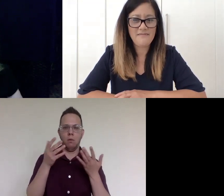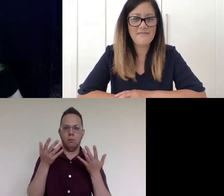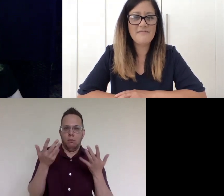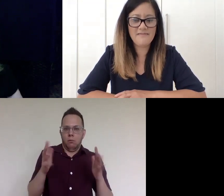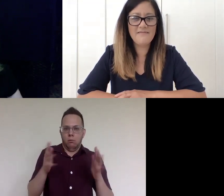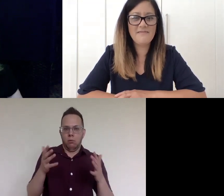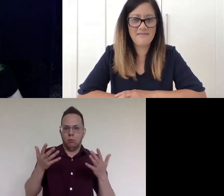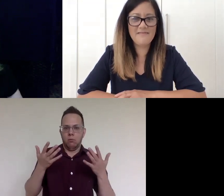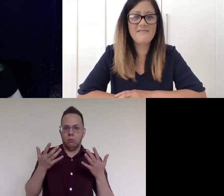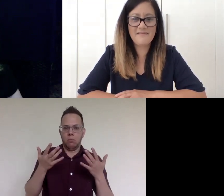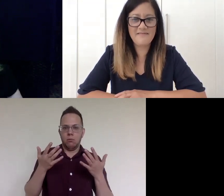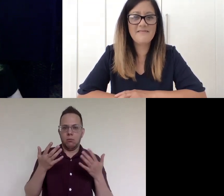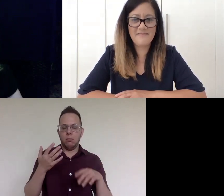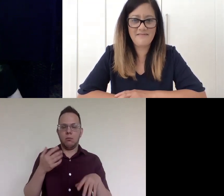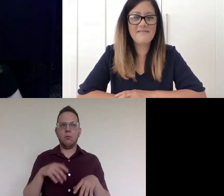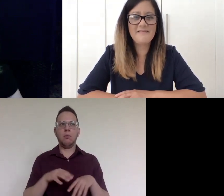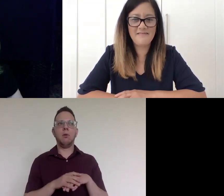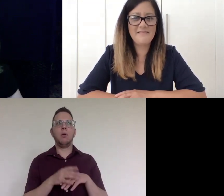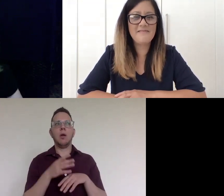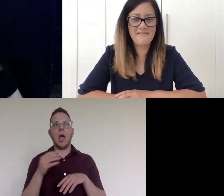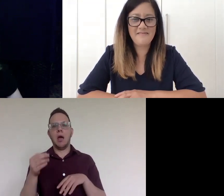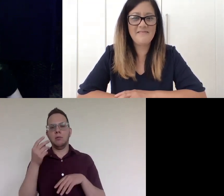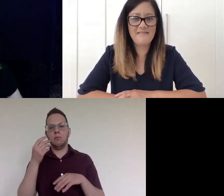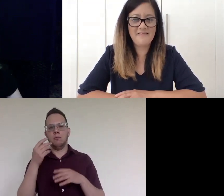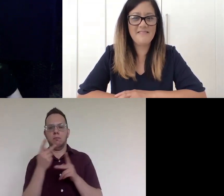been through it, and they've had that experience.